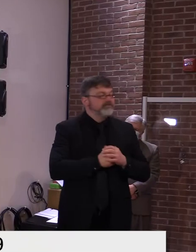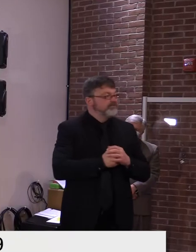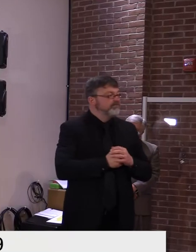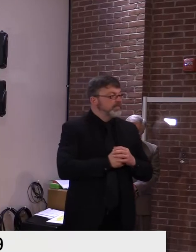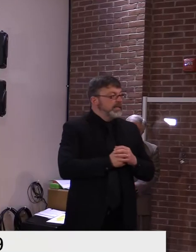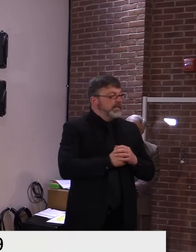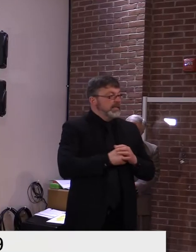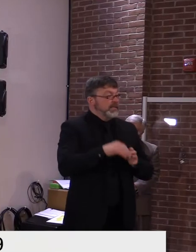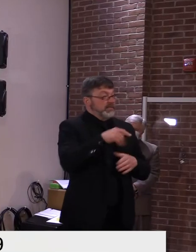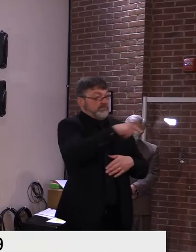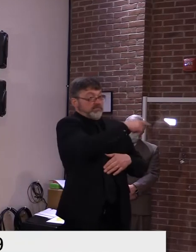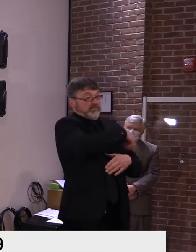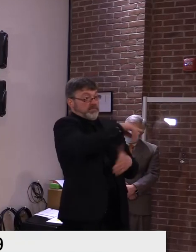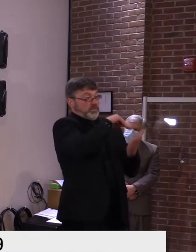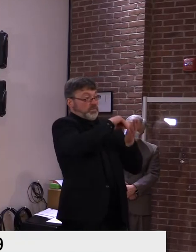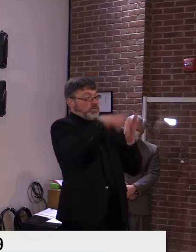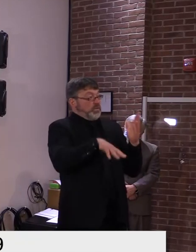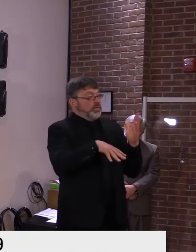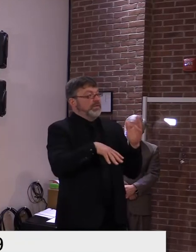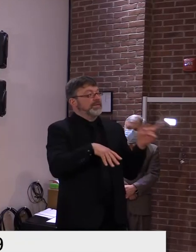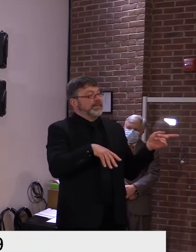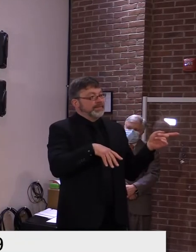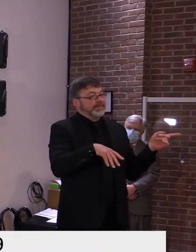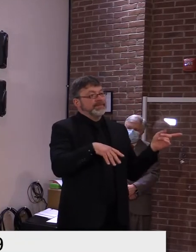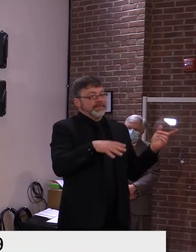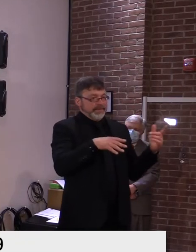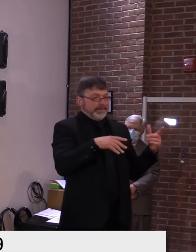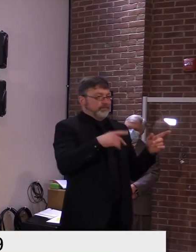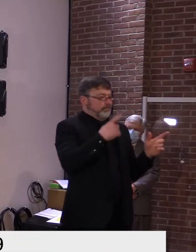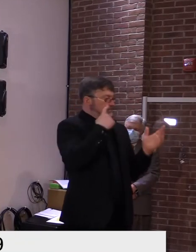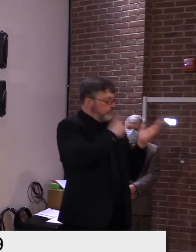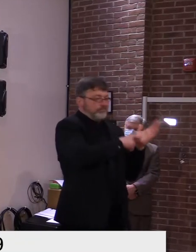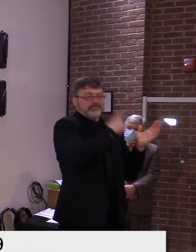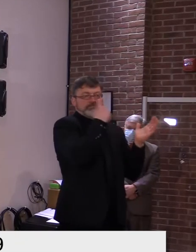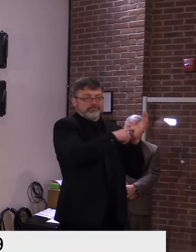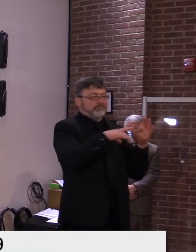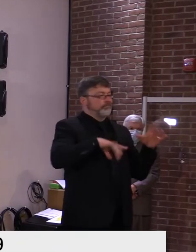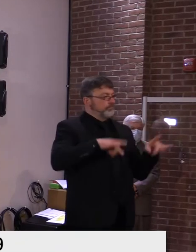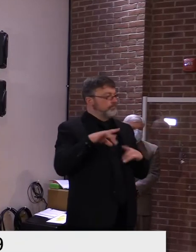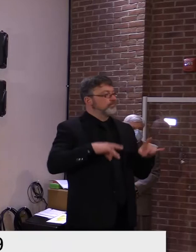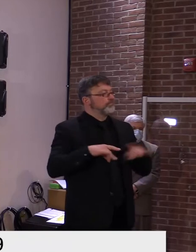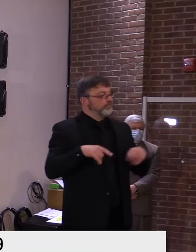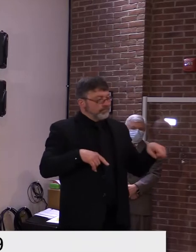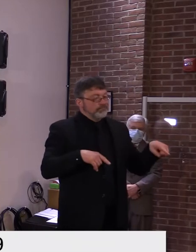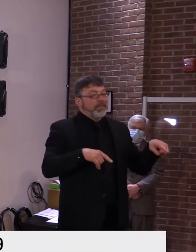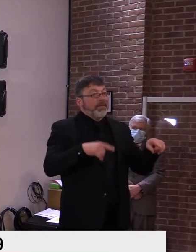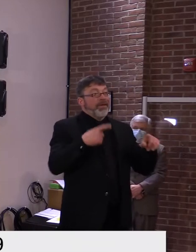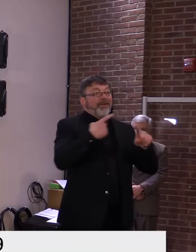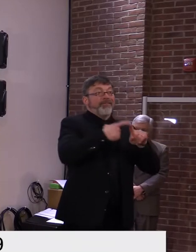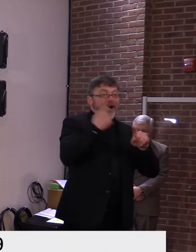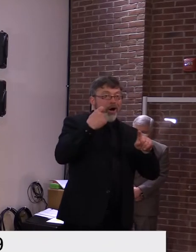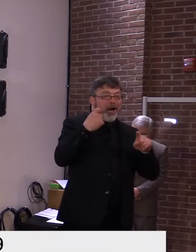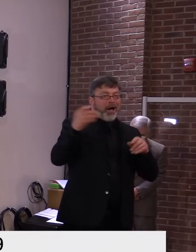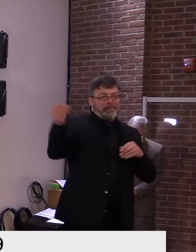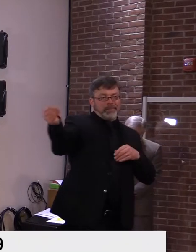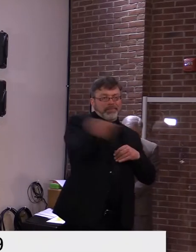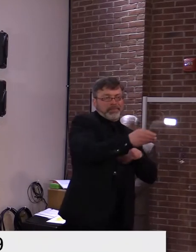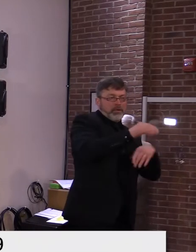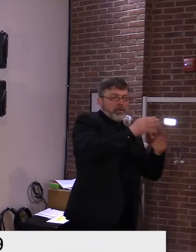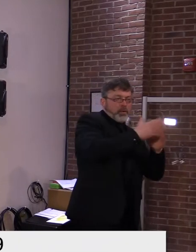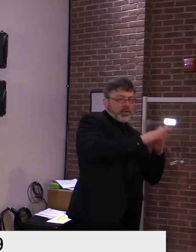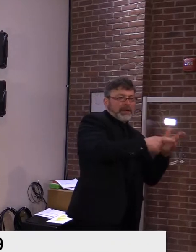with positive test results are reflective of what's going on in the region that surrounds them and where they live.